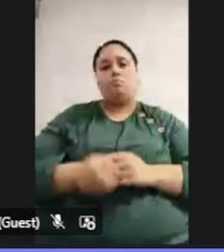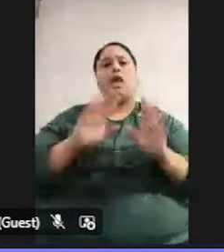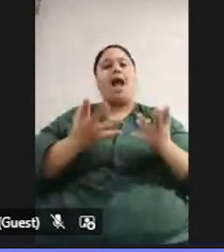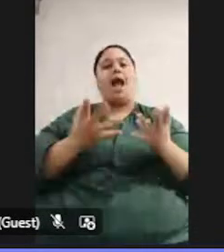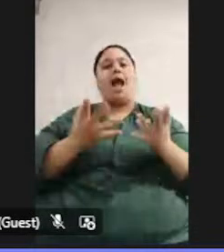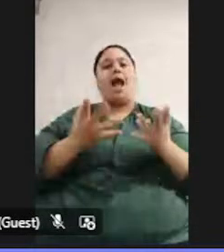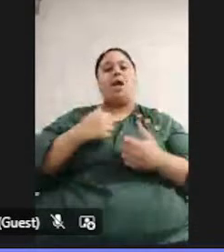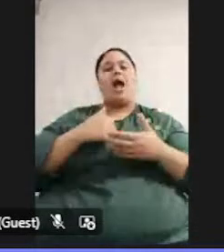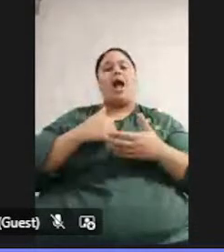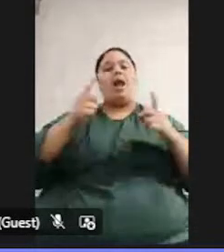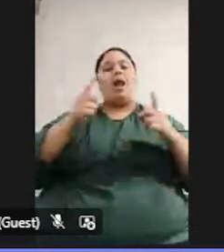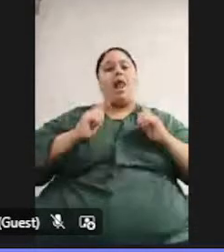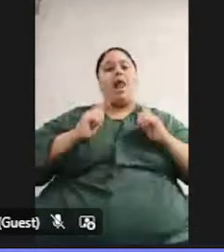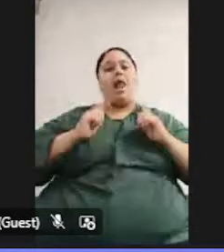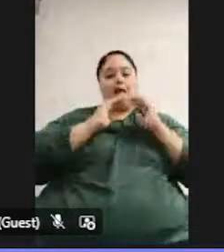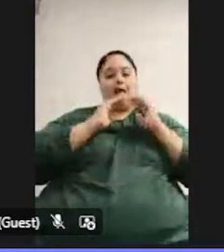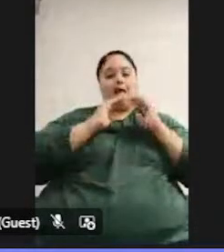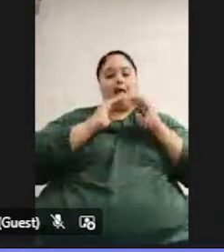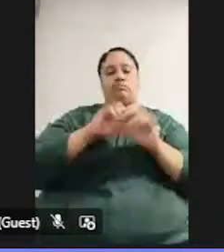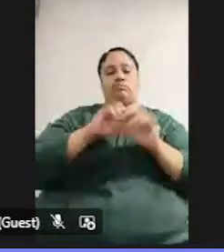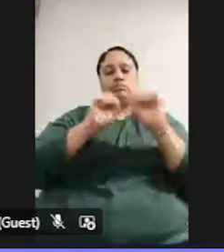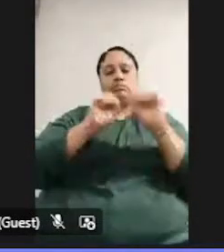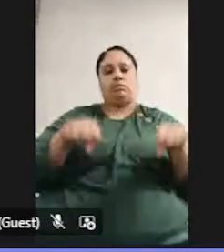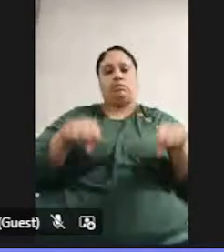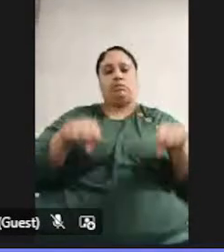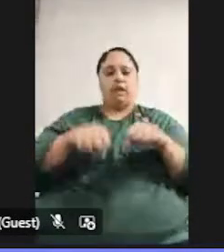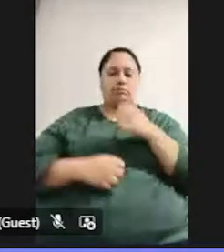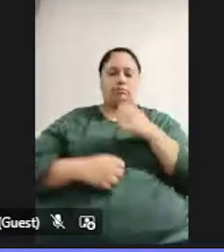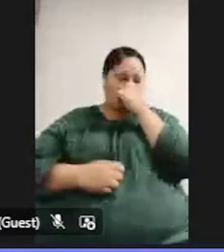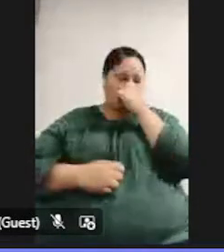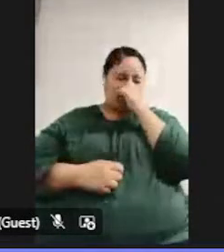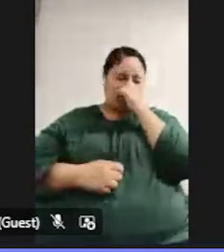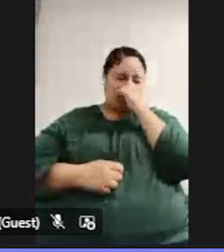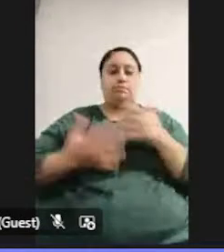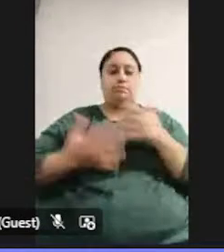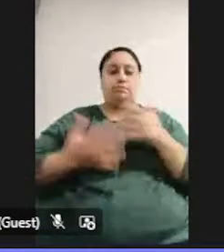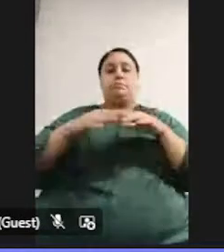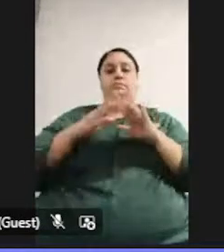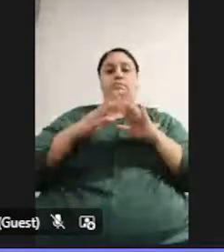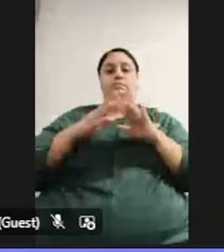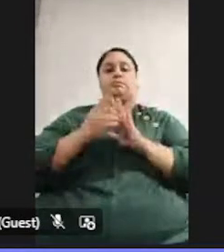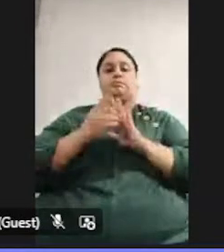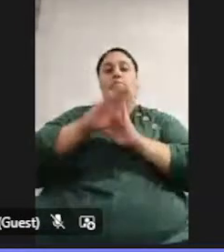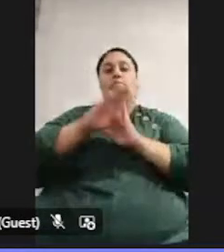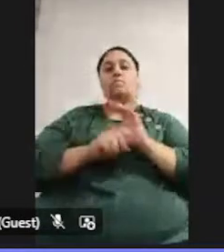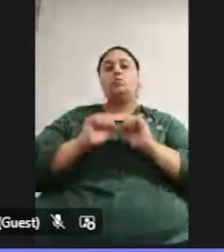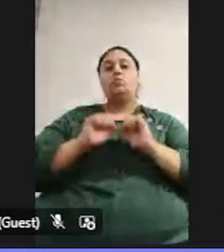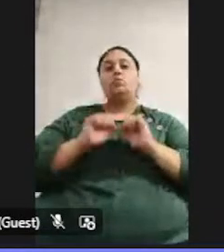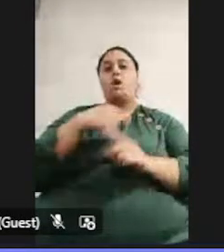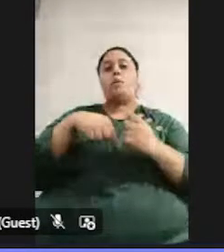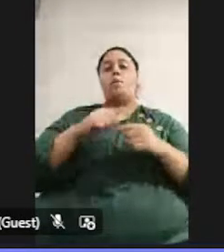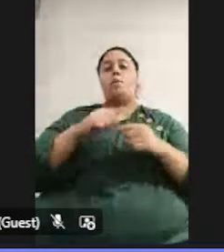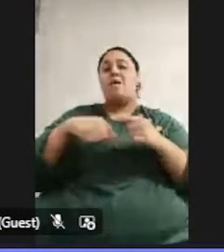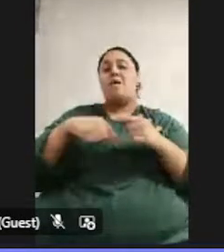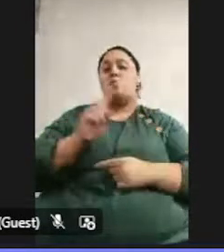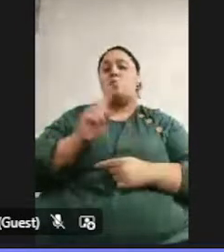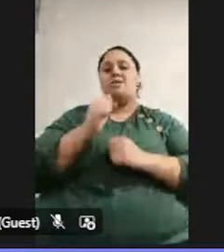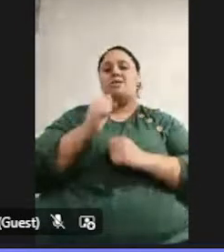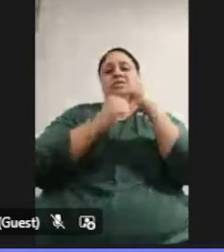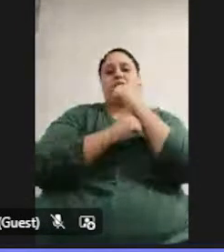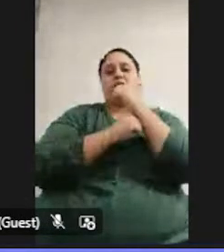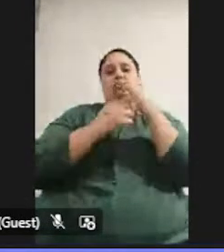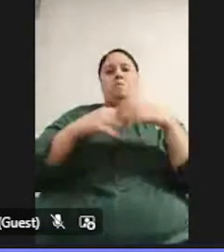of the system. And then the network development program, which is really around having an infrastructure, the infrastructure, grid